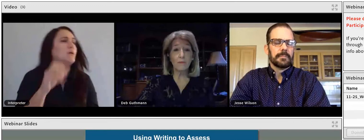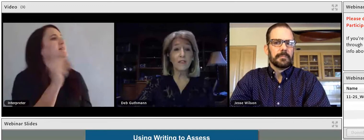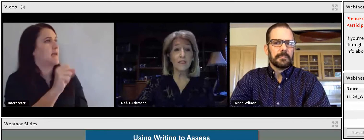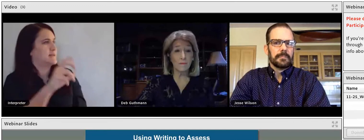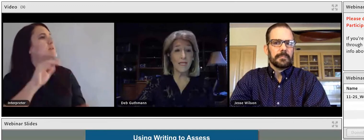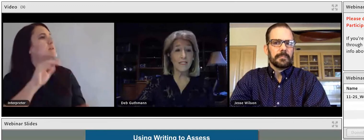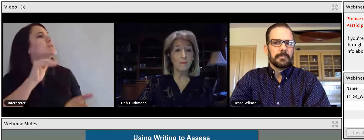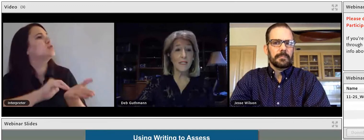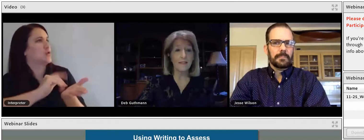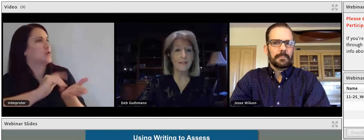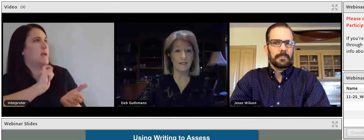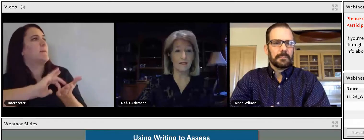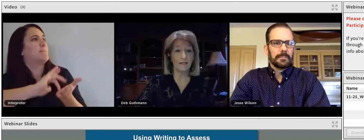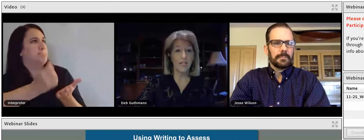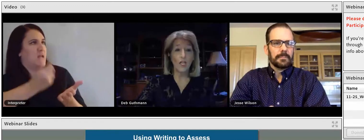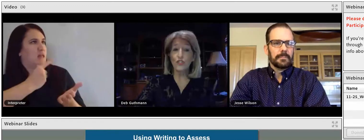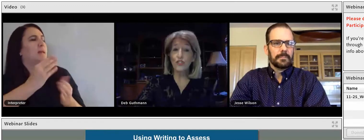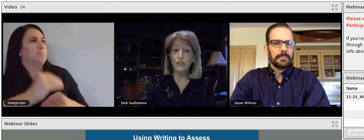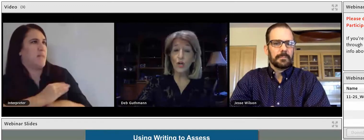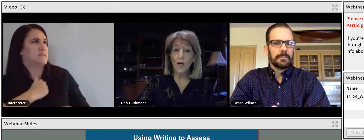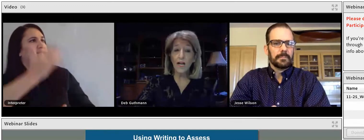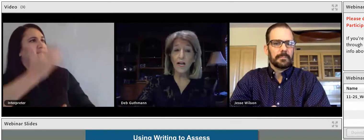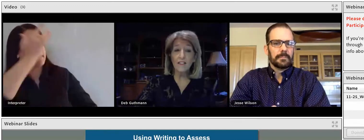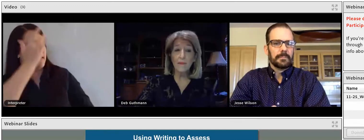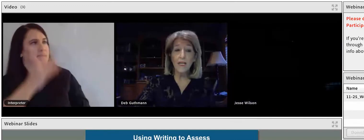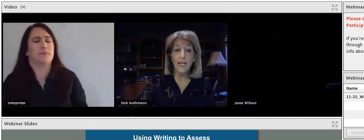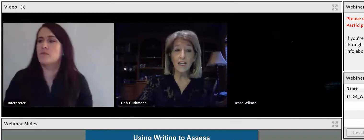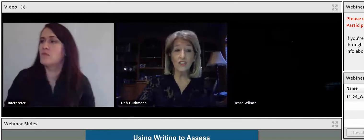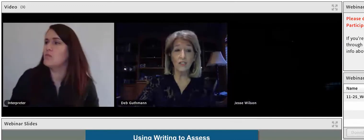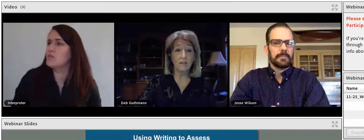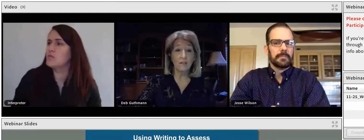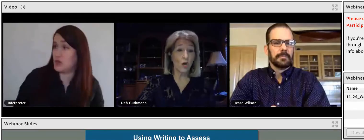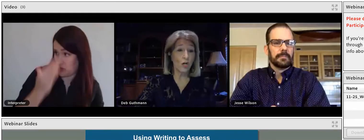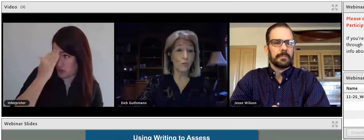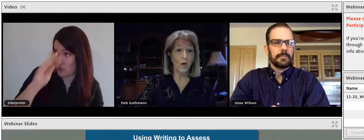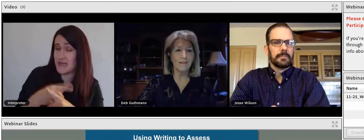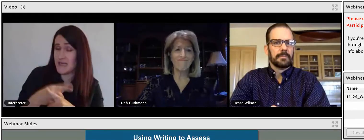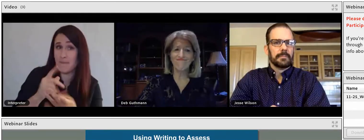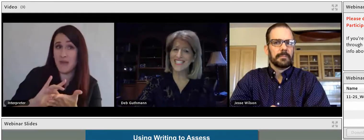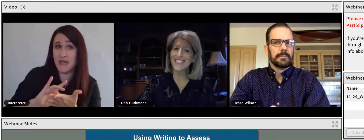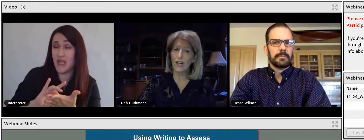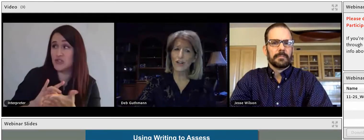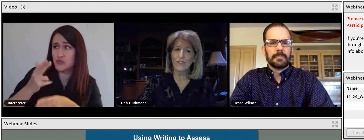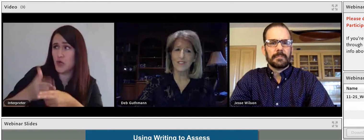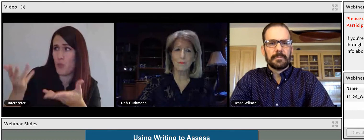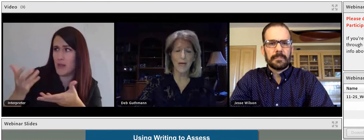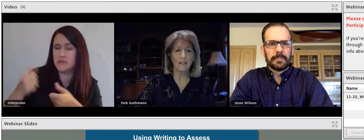gives me a pill and it makes me sick. Do you know what kind of medication? Called what? It's hard to